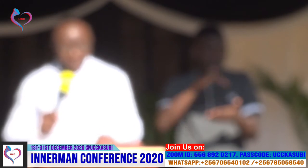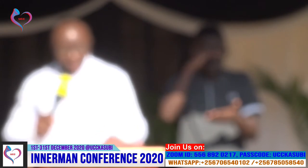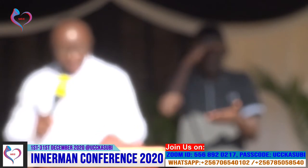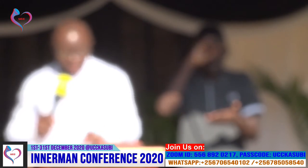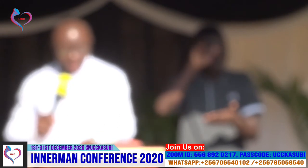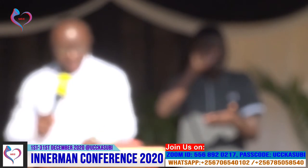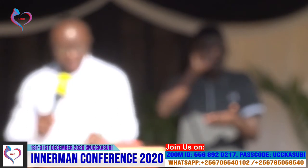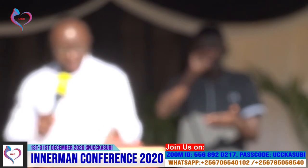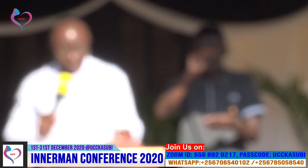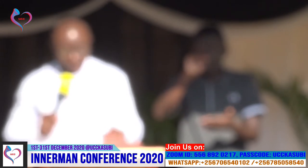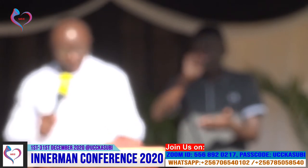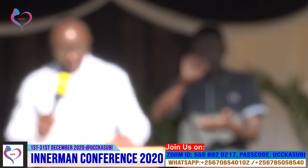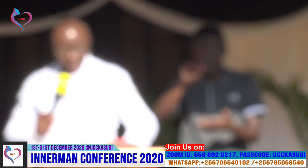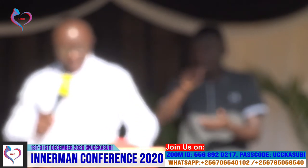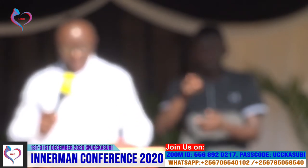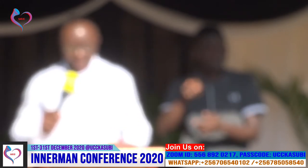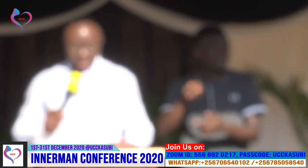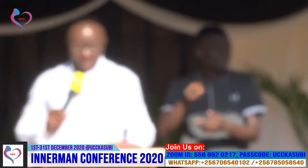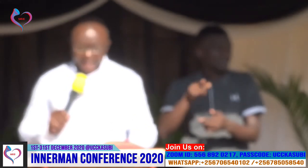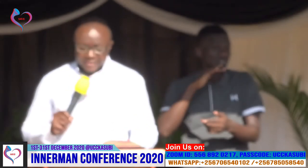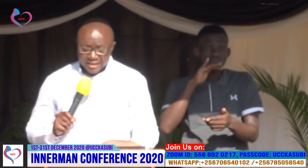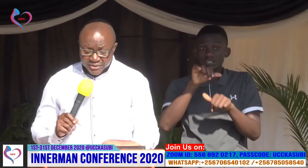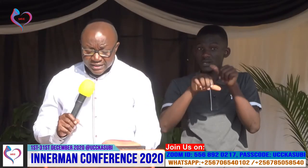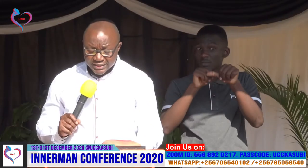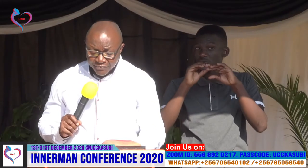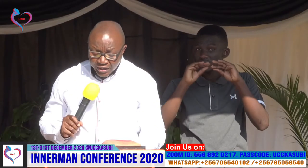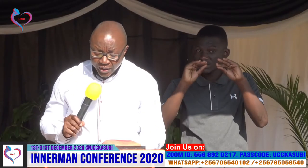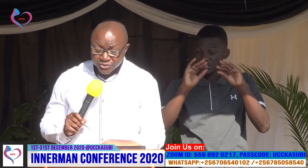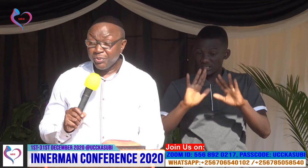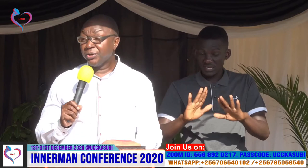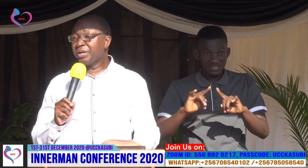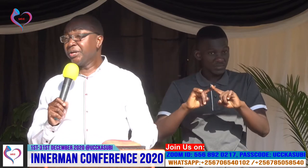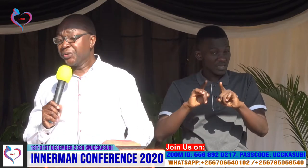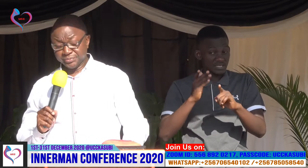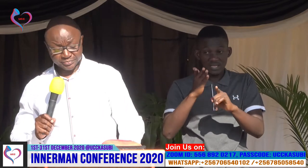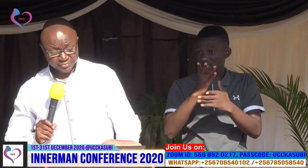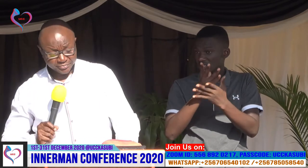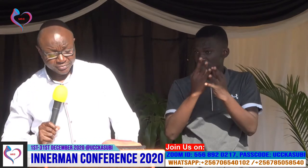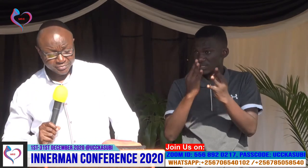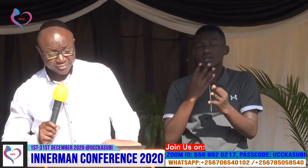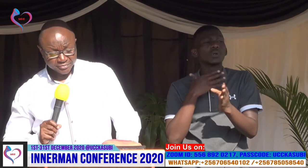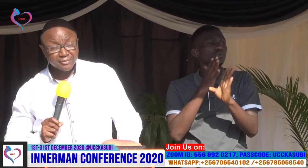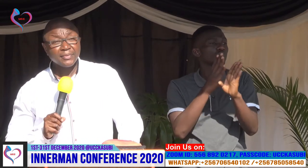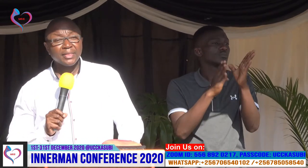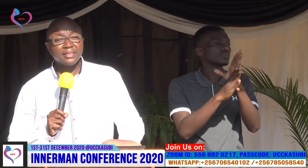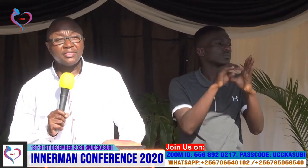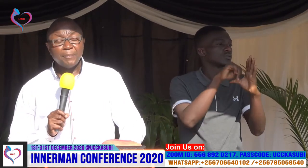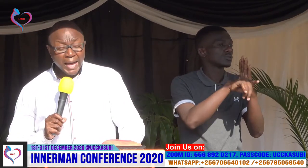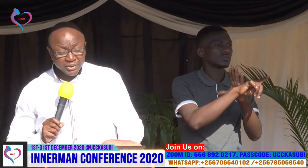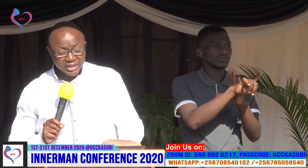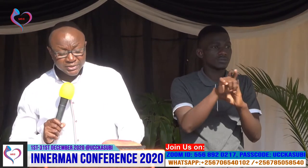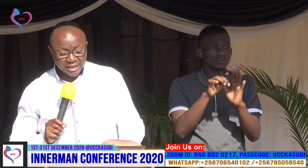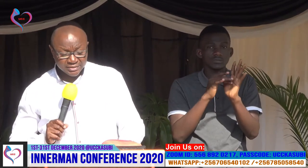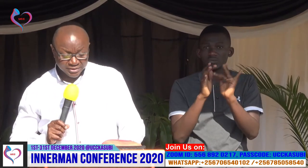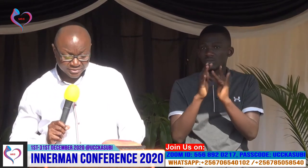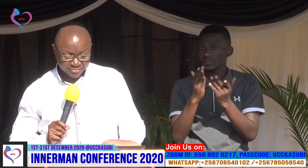speaks about teachers, but still there is something I want to build in you. The